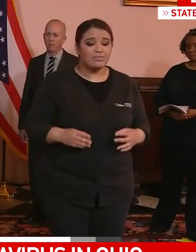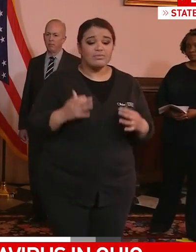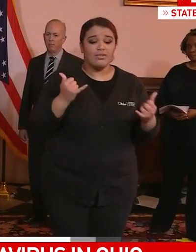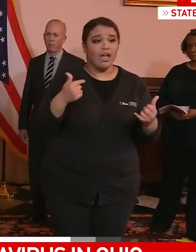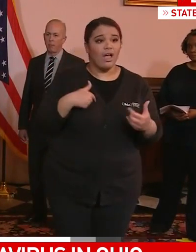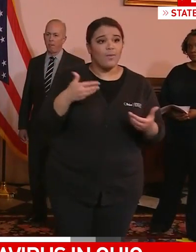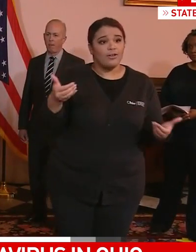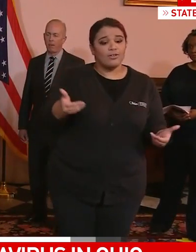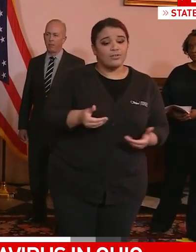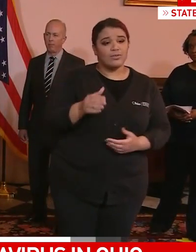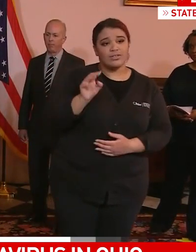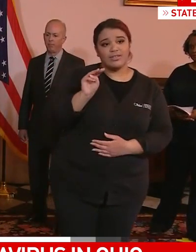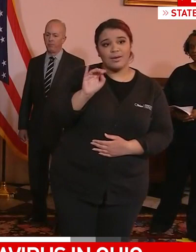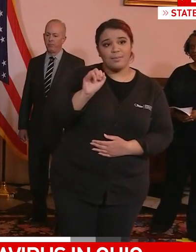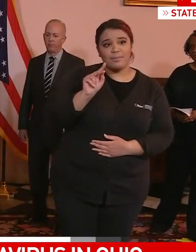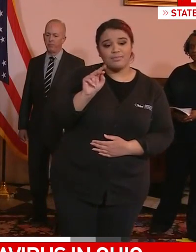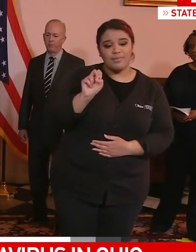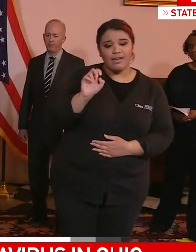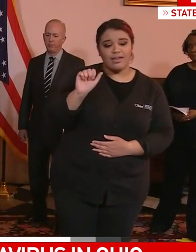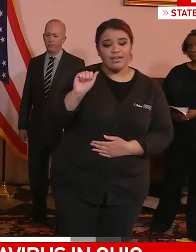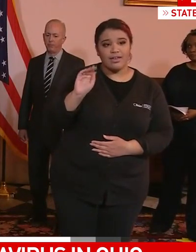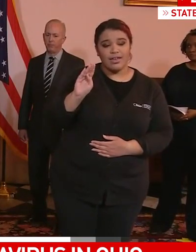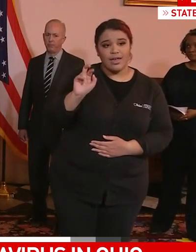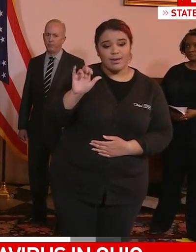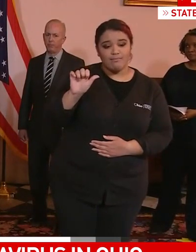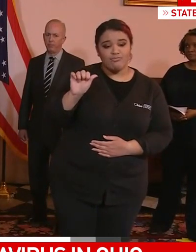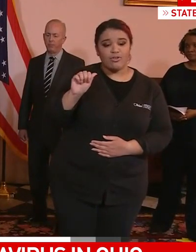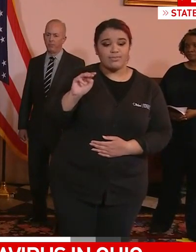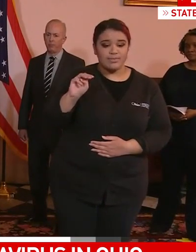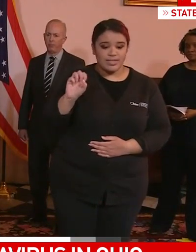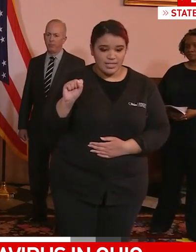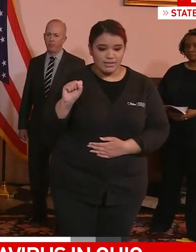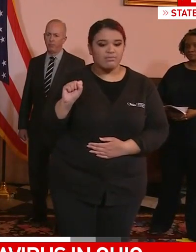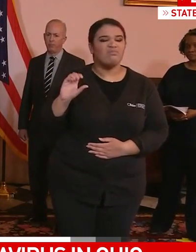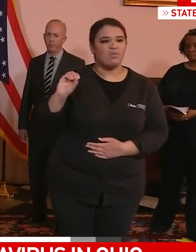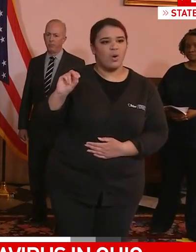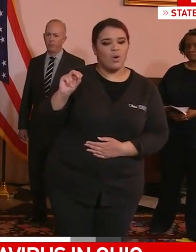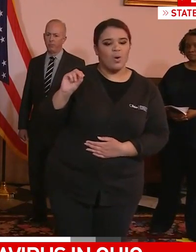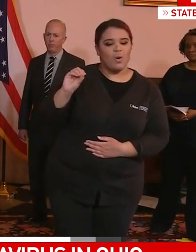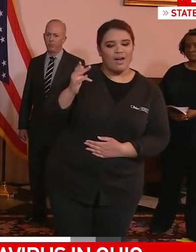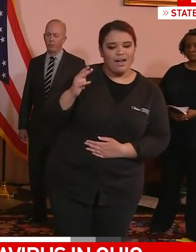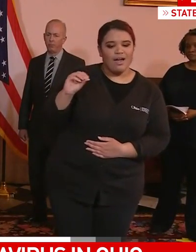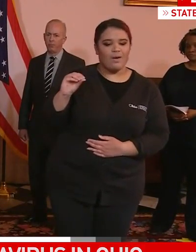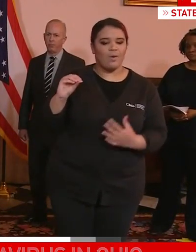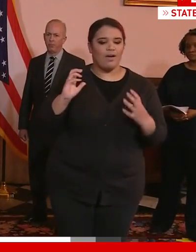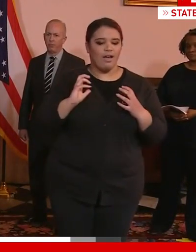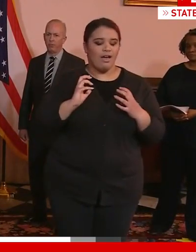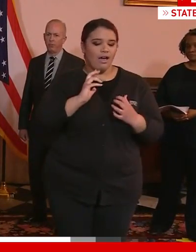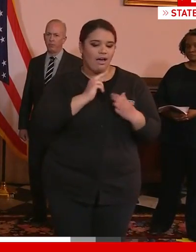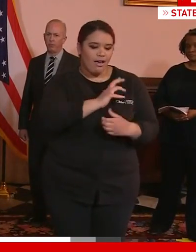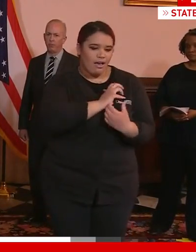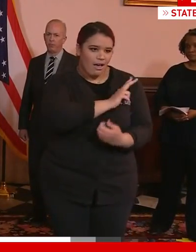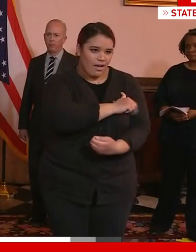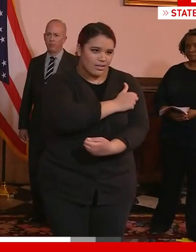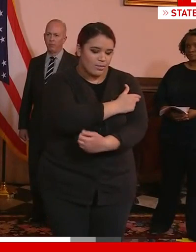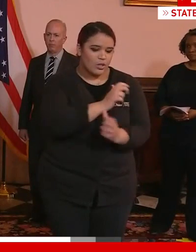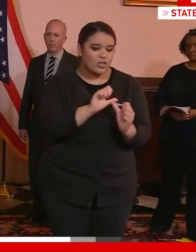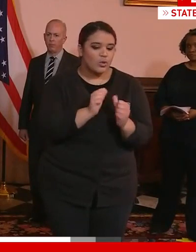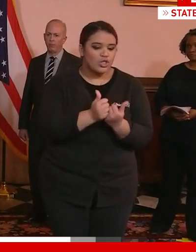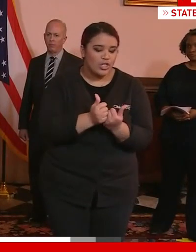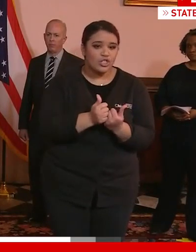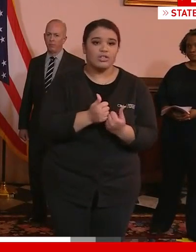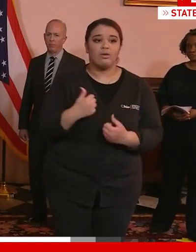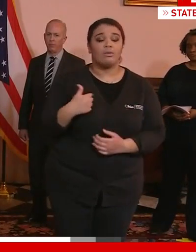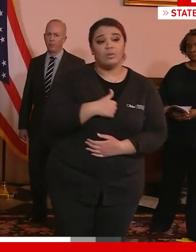president of the Ohio Hospital Association. We have a gift in this state. Our hospitals are amazing. They're going to come together. They're